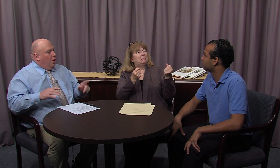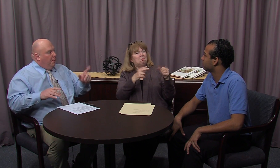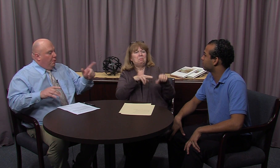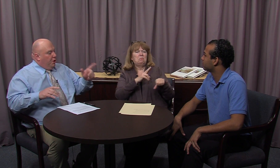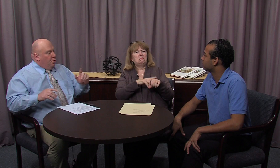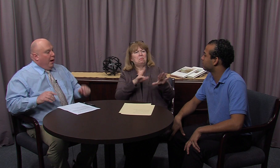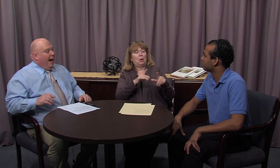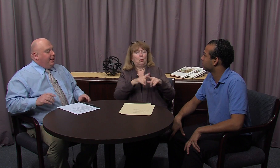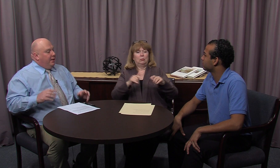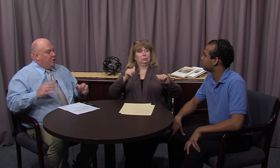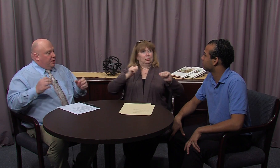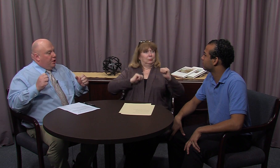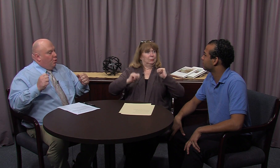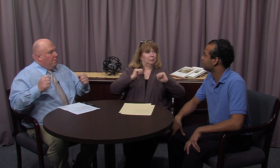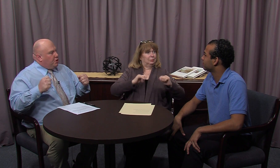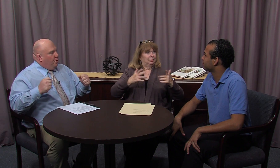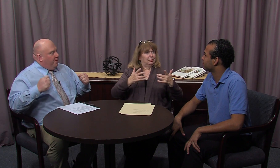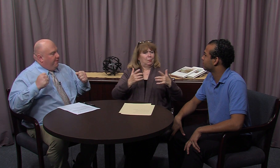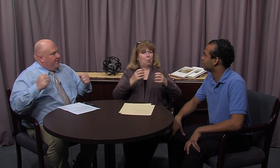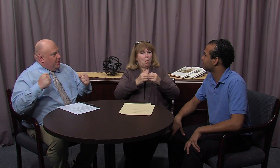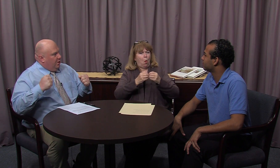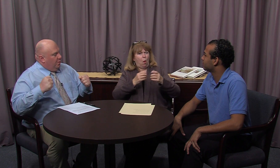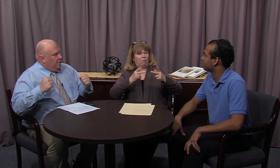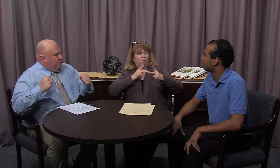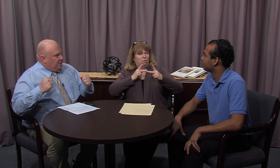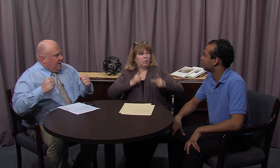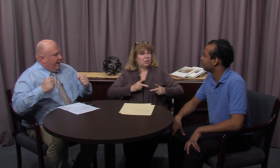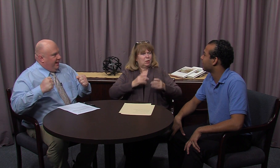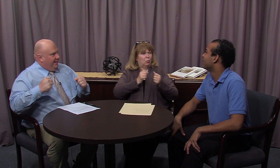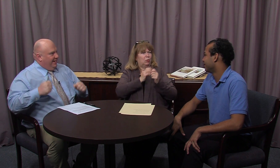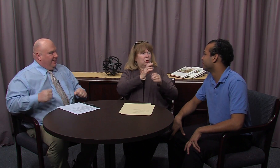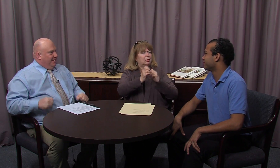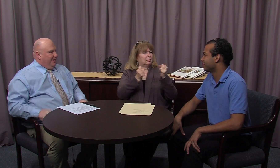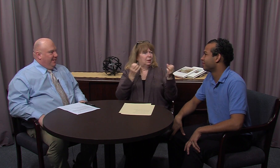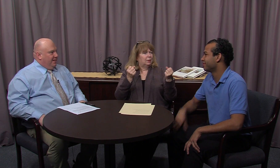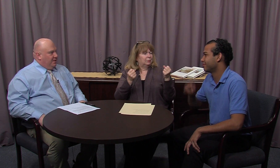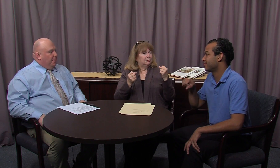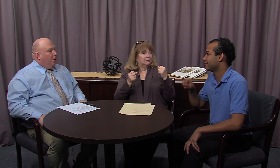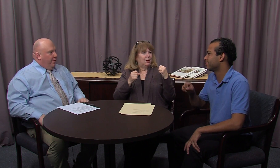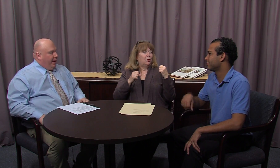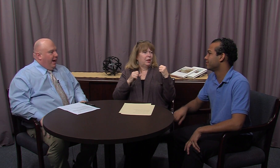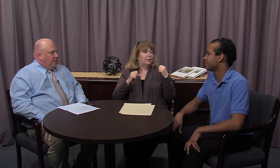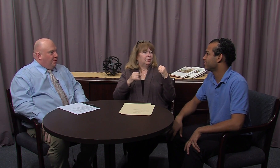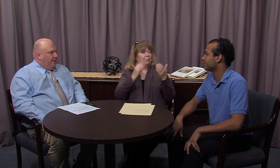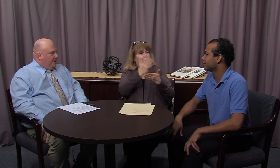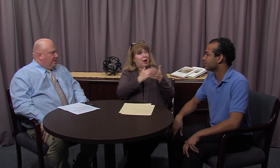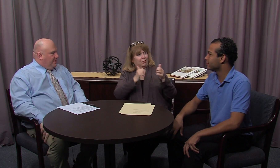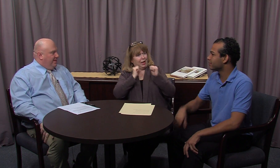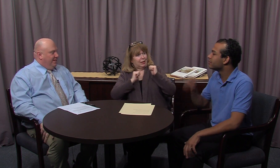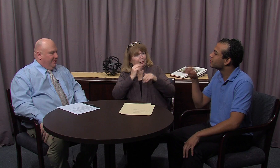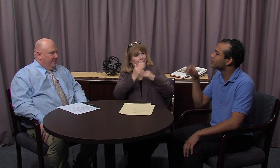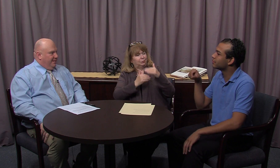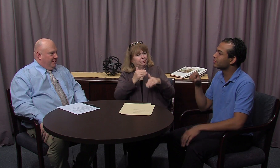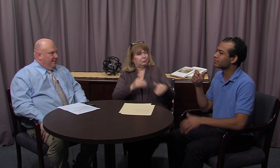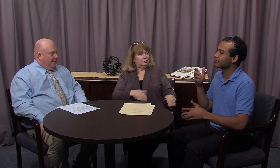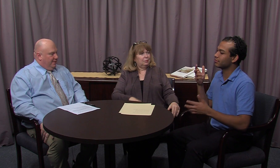but when you were acting just then, you were much more physical with your signing. Is that part of the Oh, yeah. acting process?